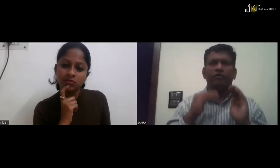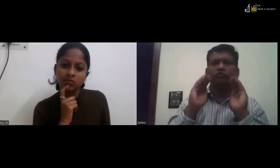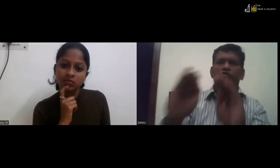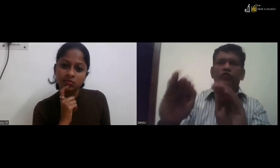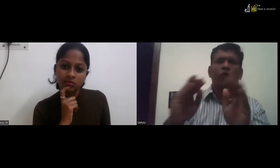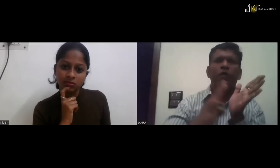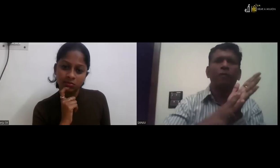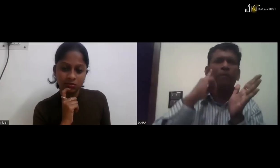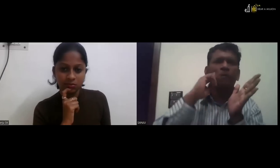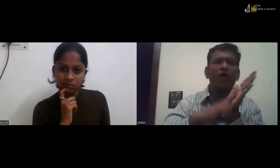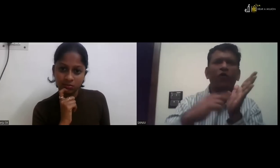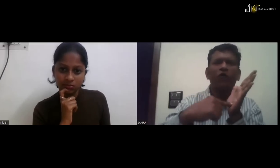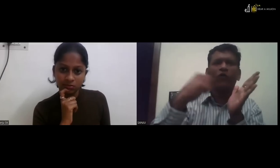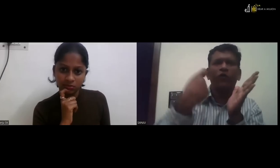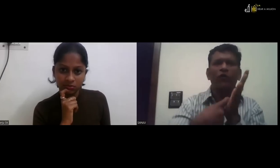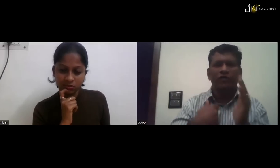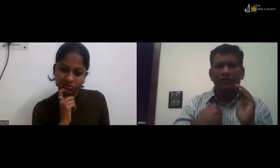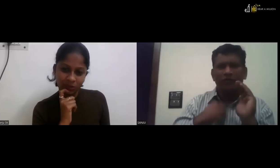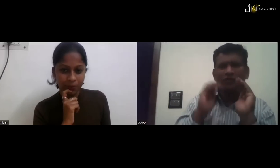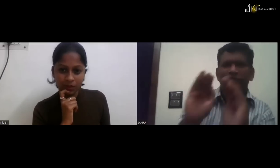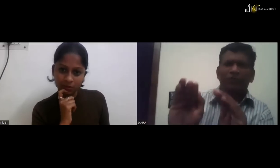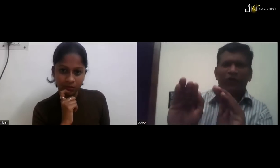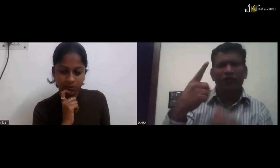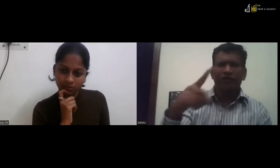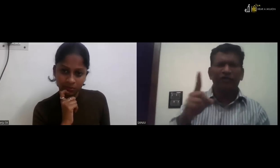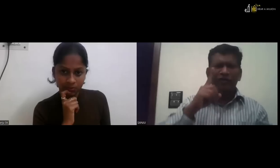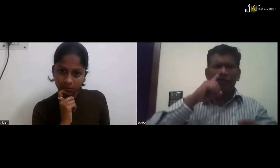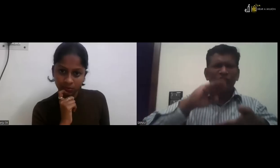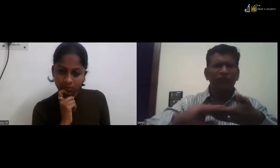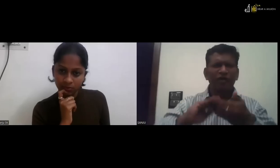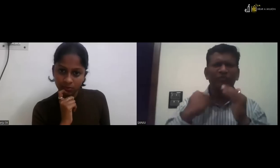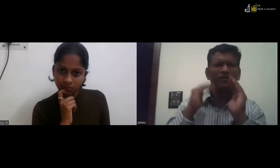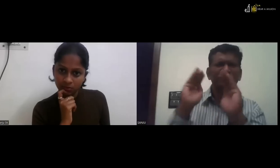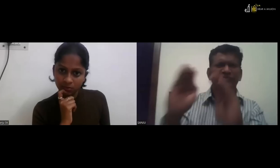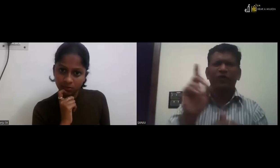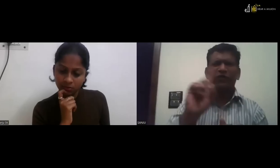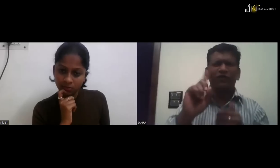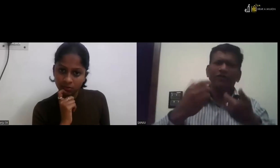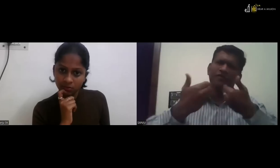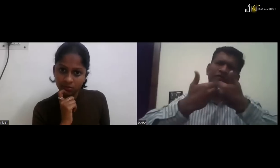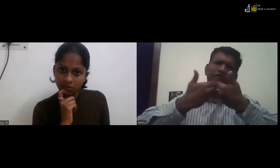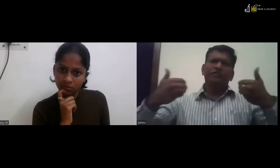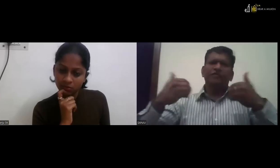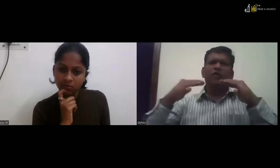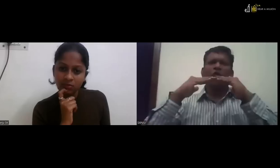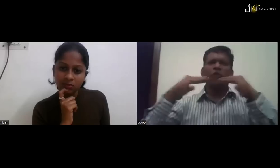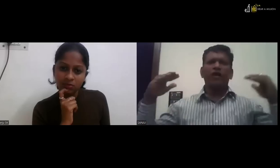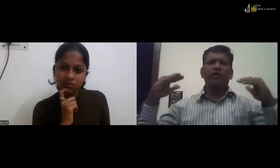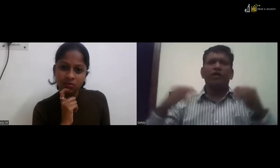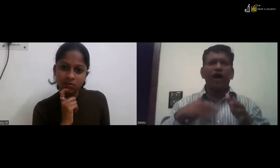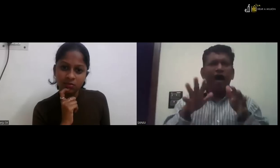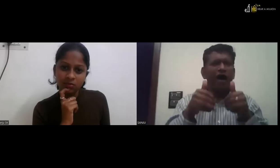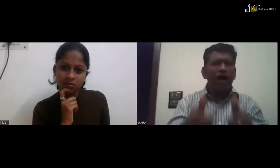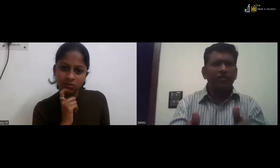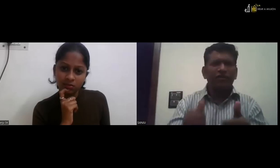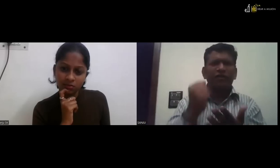into one? No. For the children, we have like, we can just check that for the